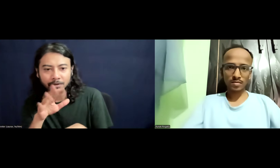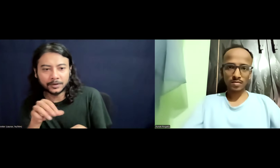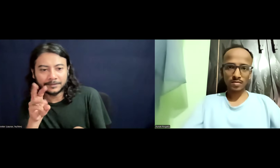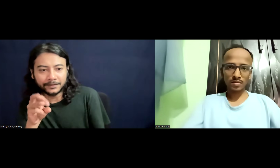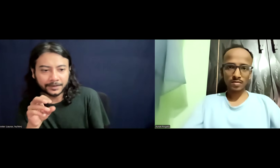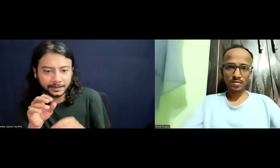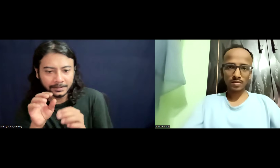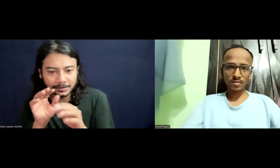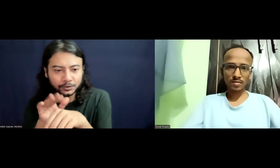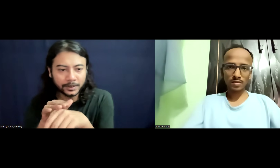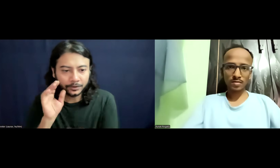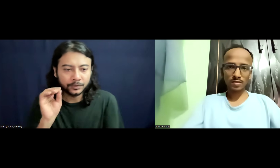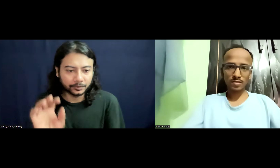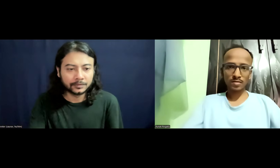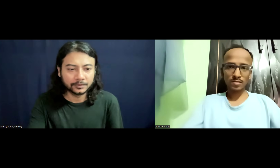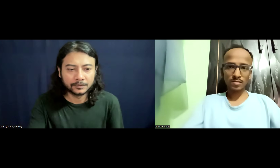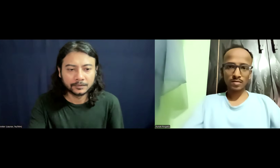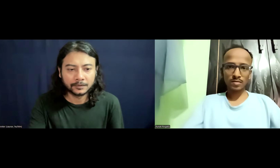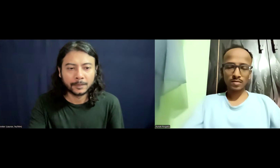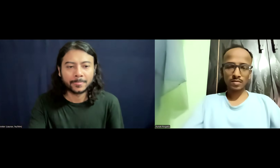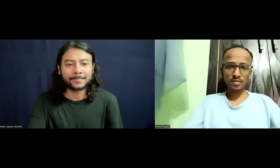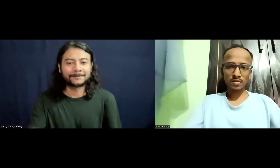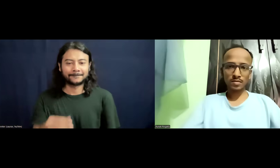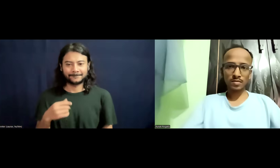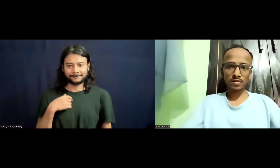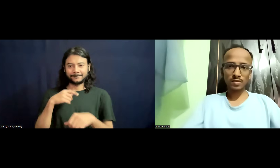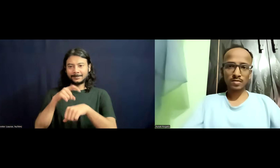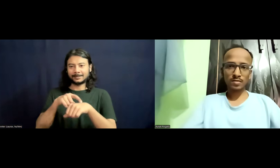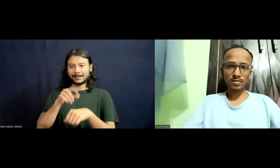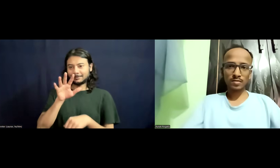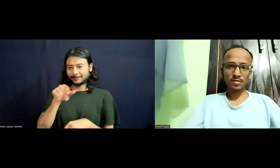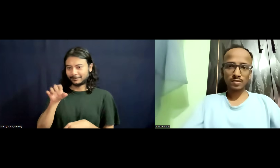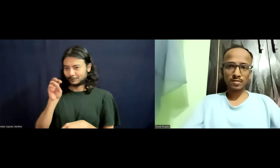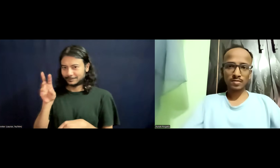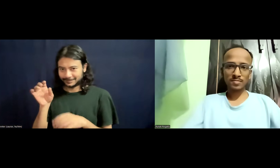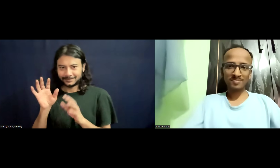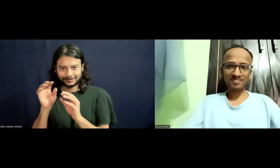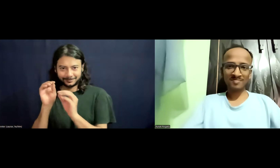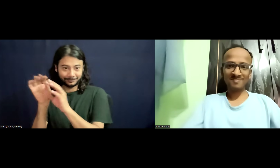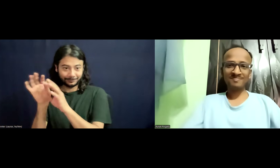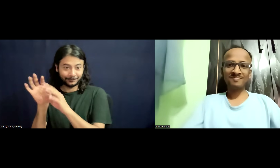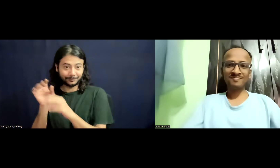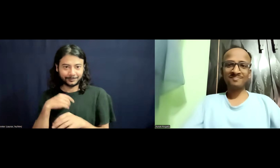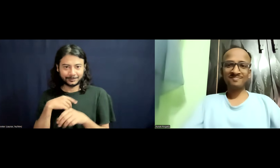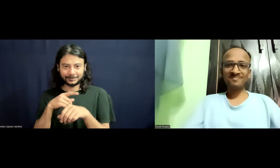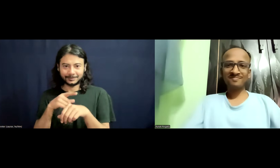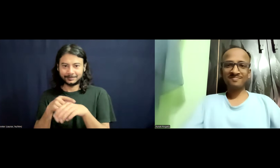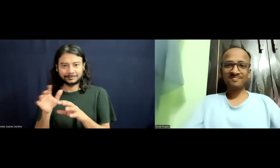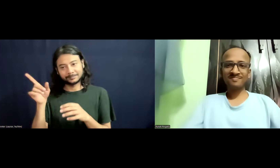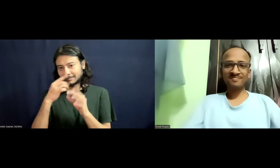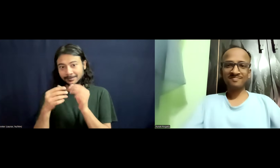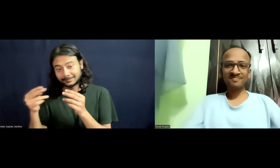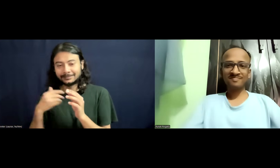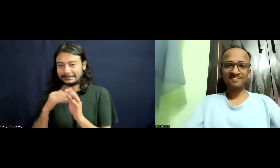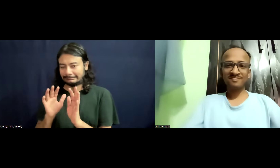time it's already yeah, 5:03, just to let you know. okay. So this is just the last answer. We are not taking any other question. I'll try to be quick. So when the